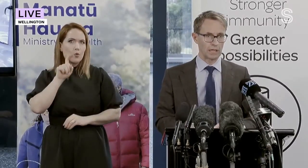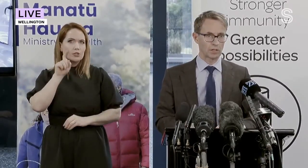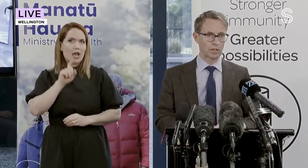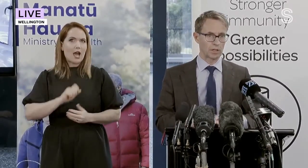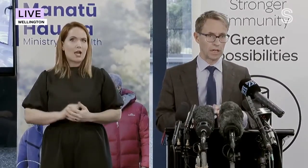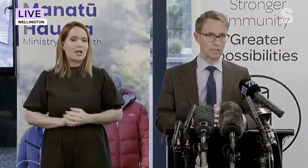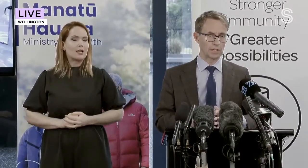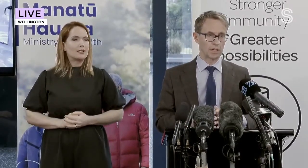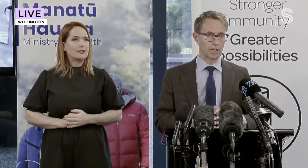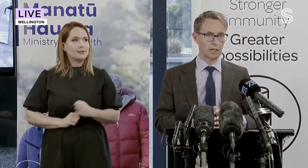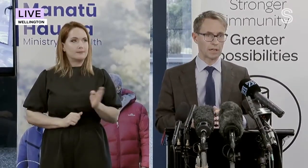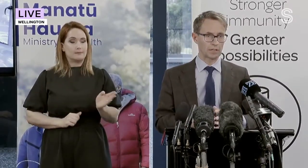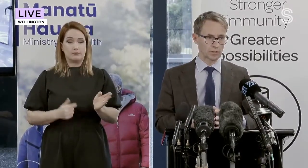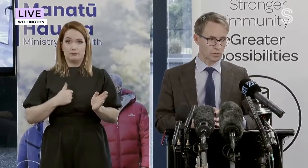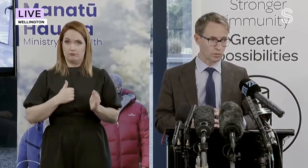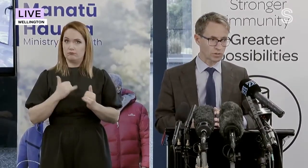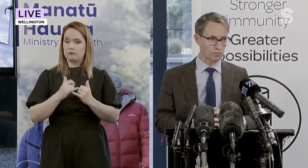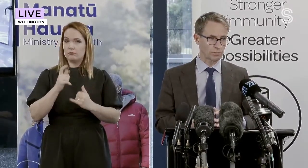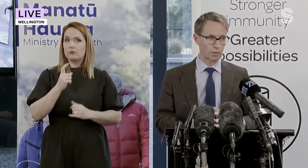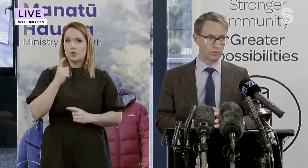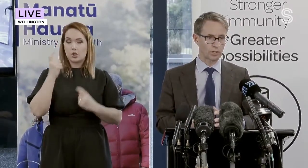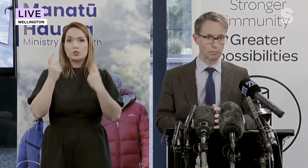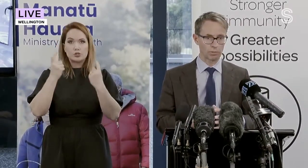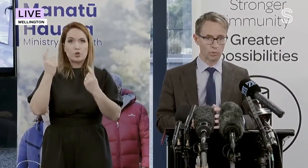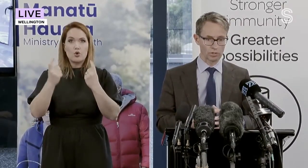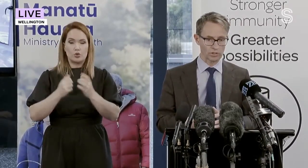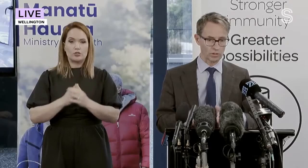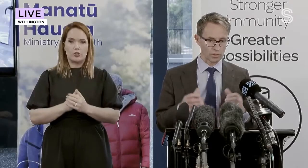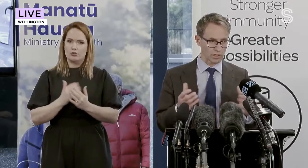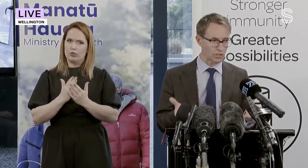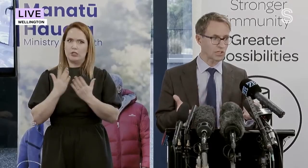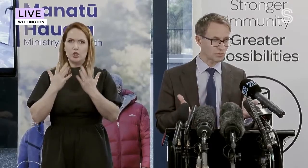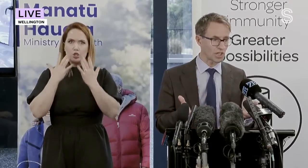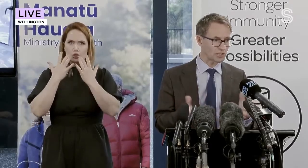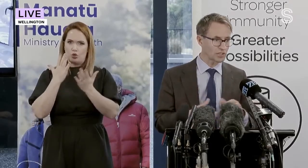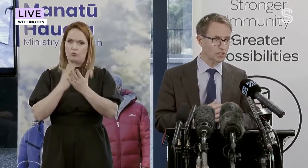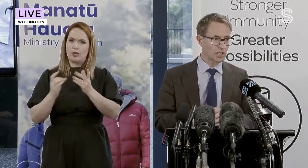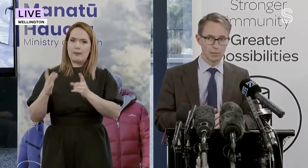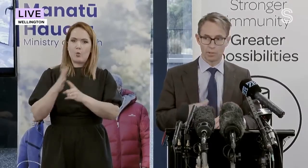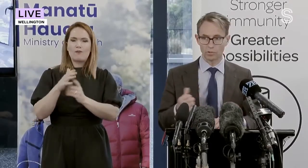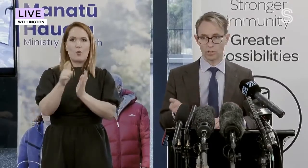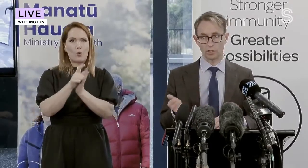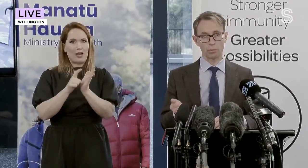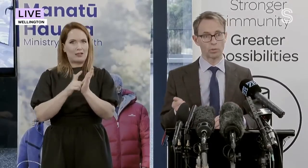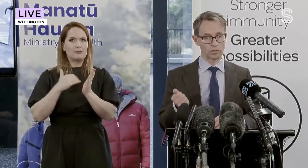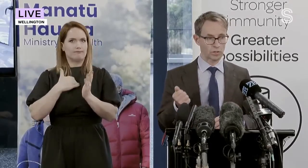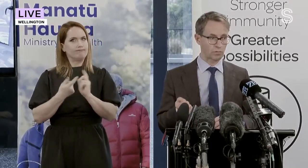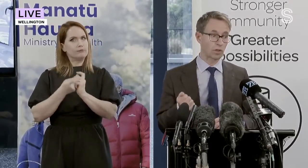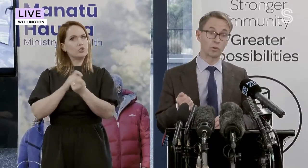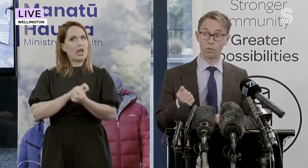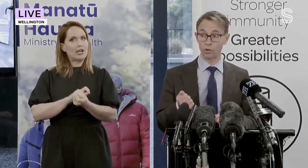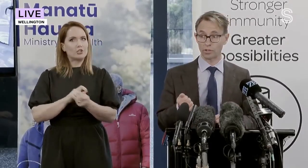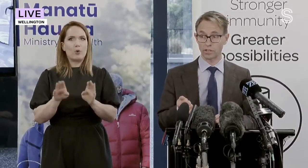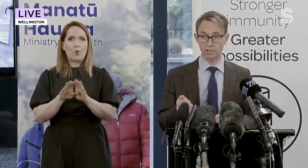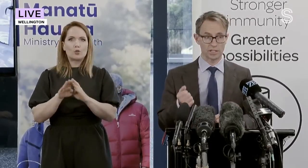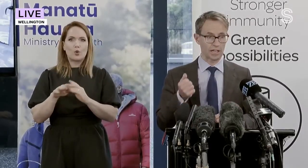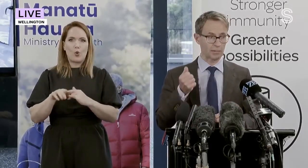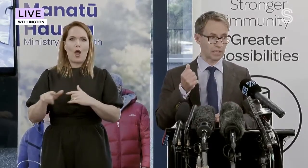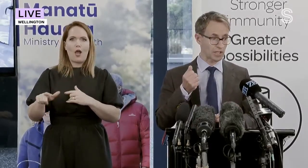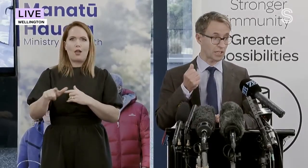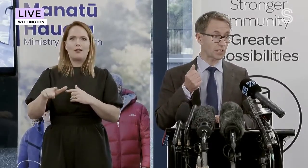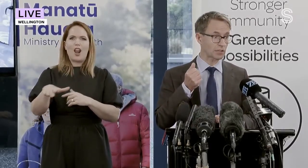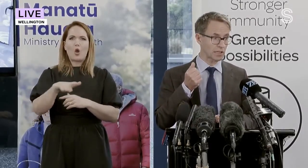concerning, and underscores both the importance of the legislative changes, but also the importance of local